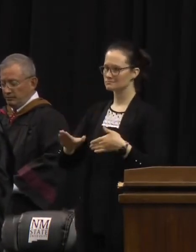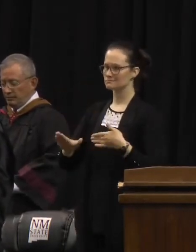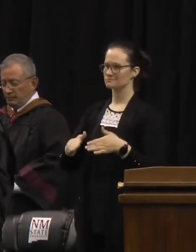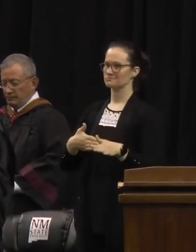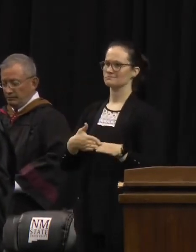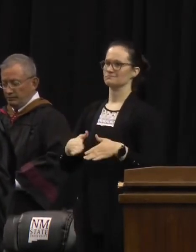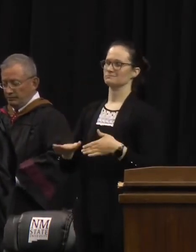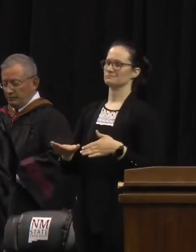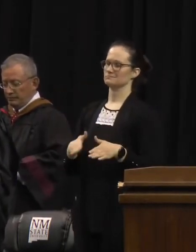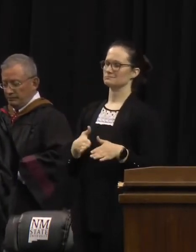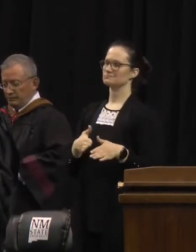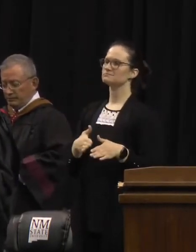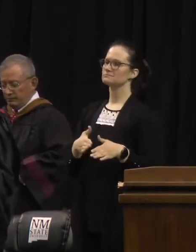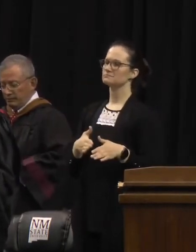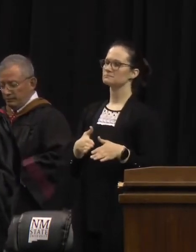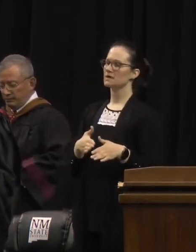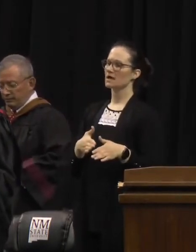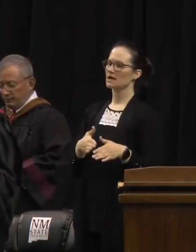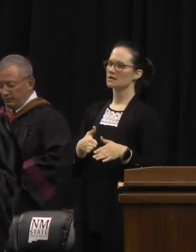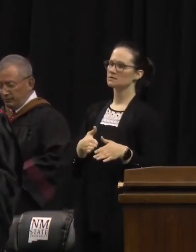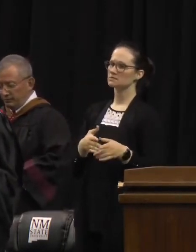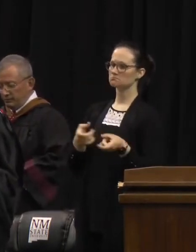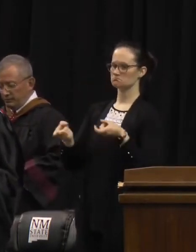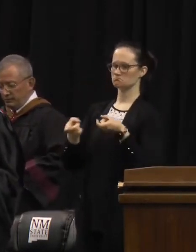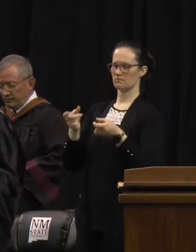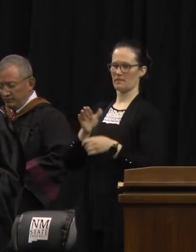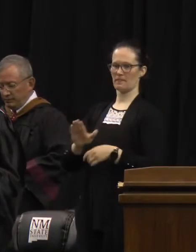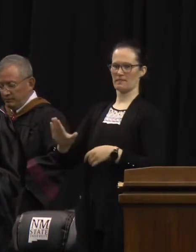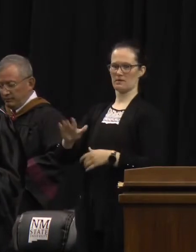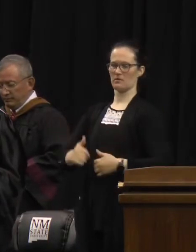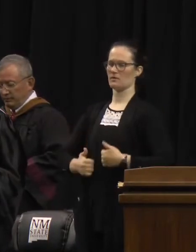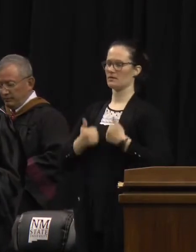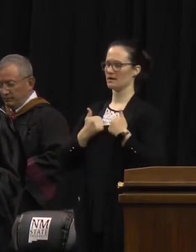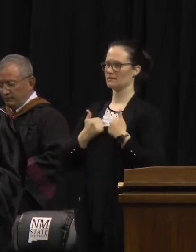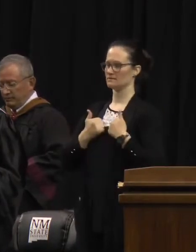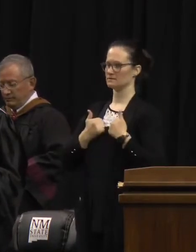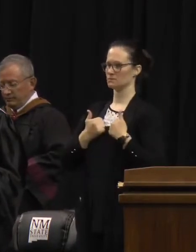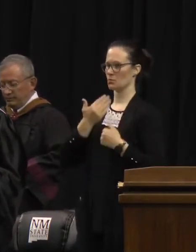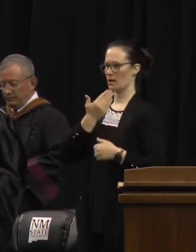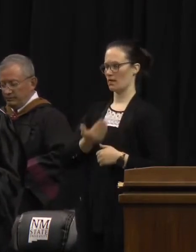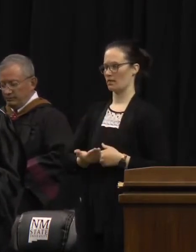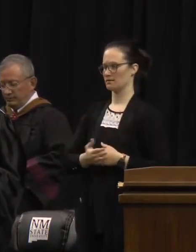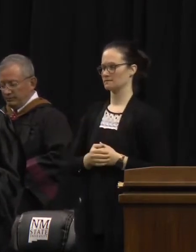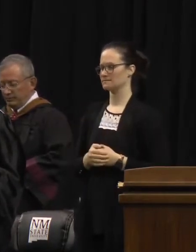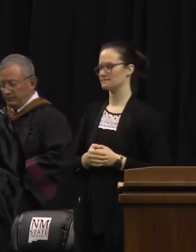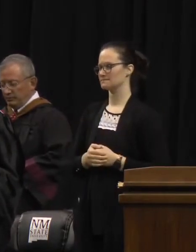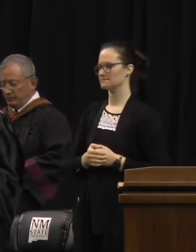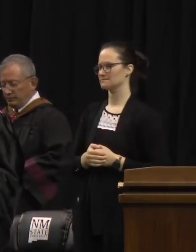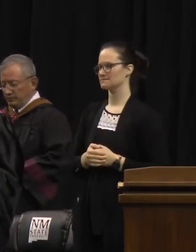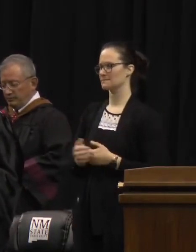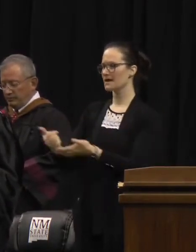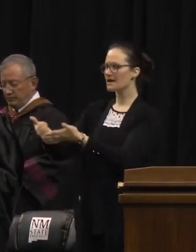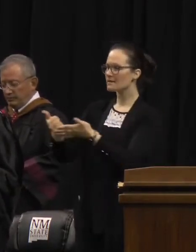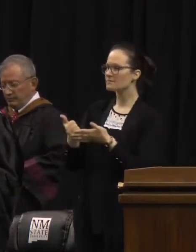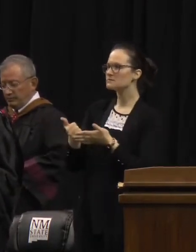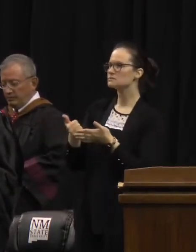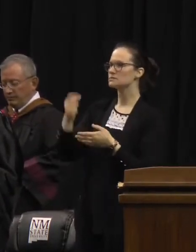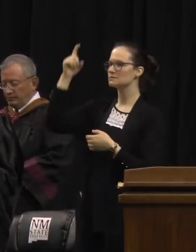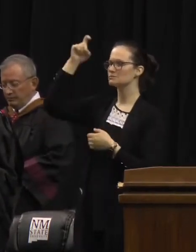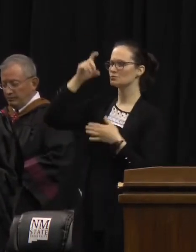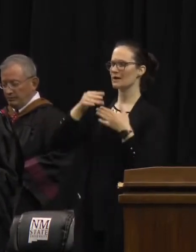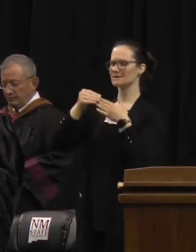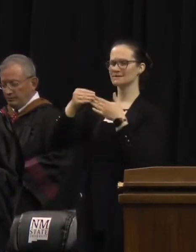their lives in grace and discernment. Help them to be wise leaders,